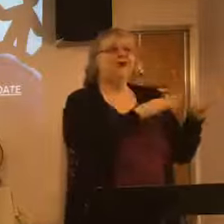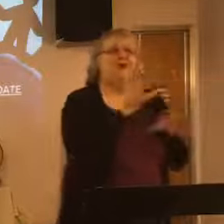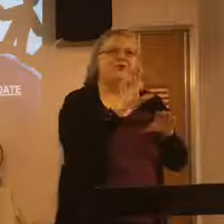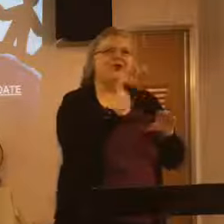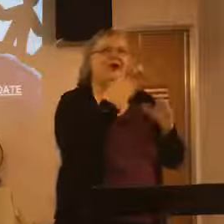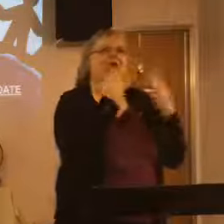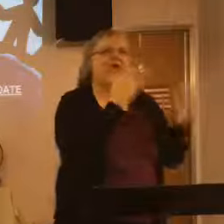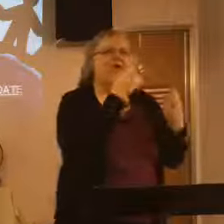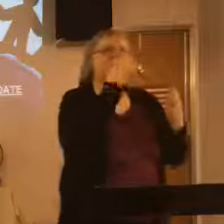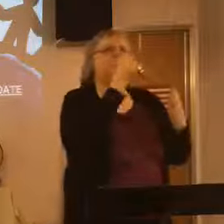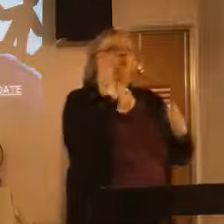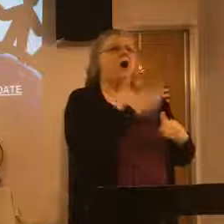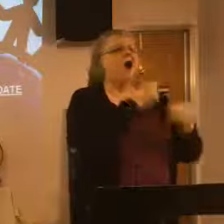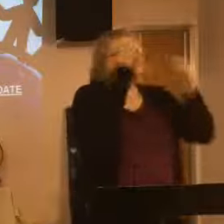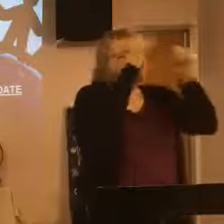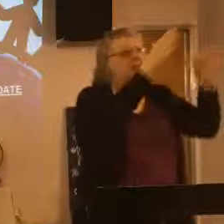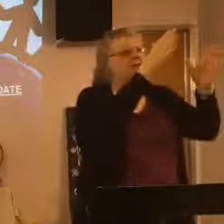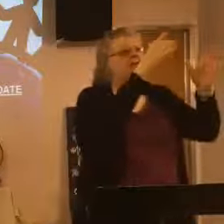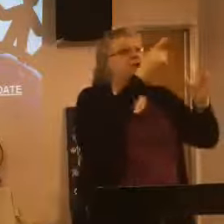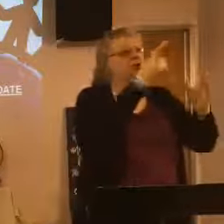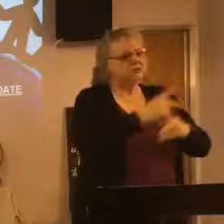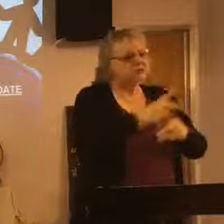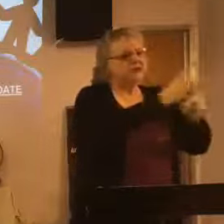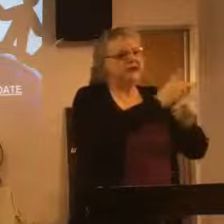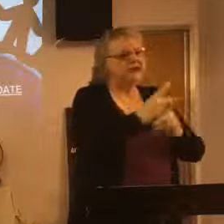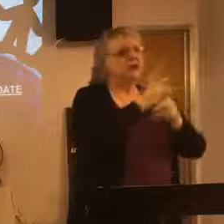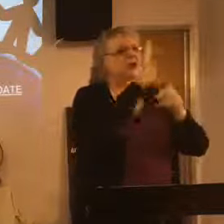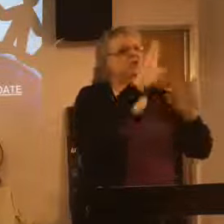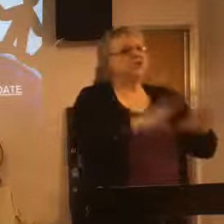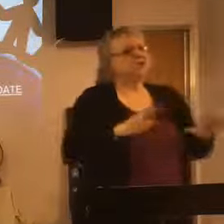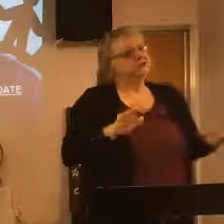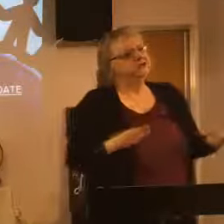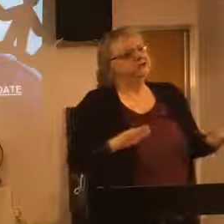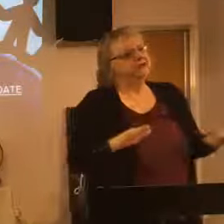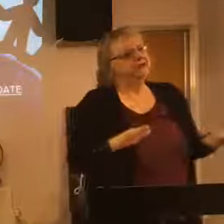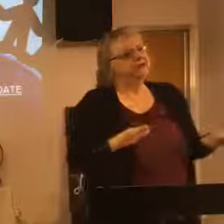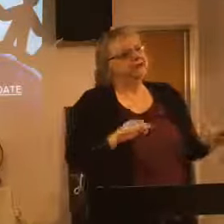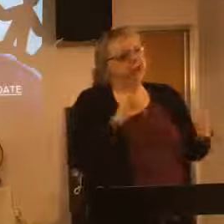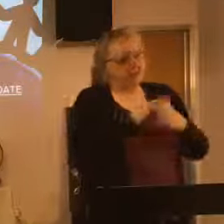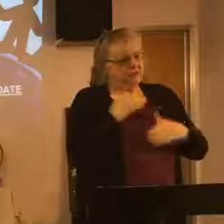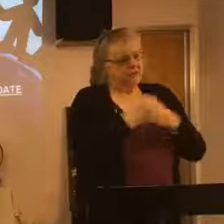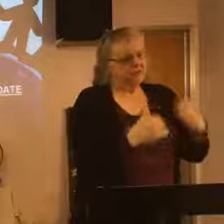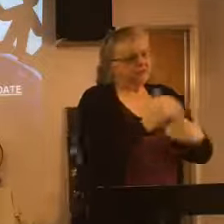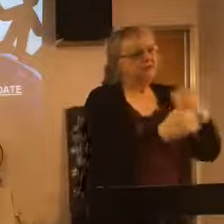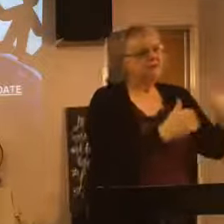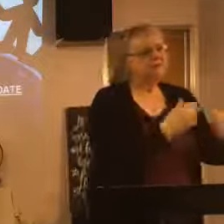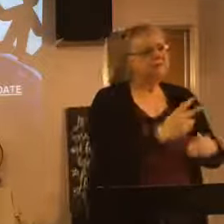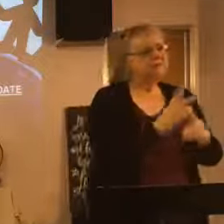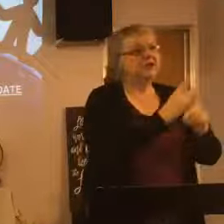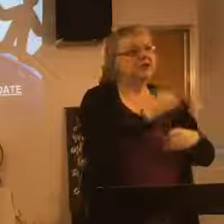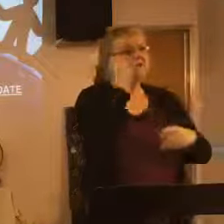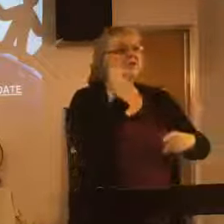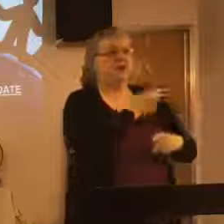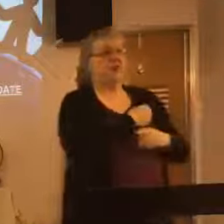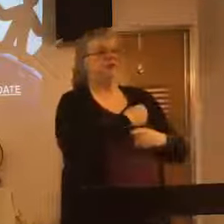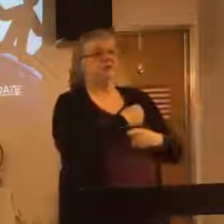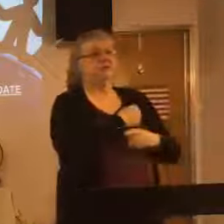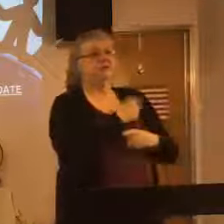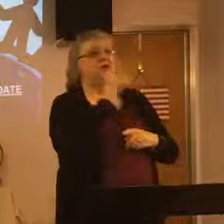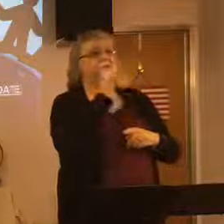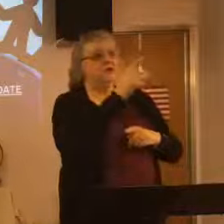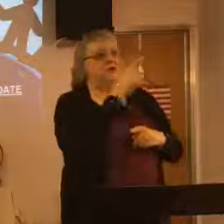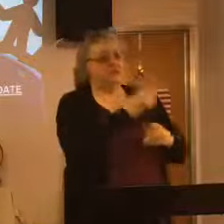dad who knows how to take care of his children. And that in the process of taking care of his children, he